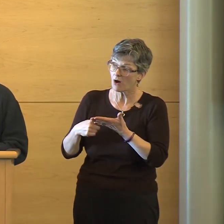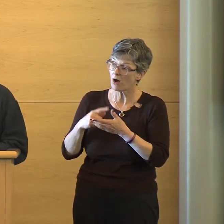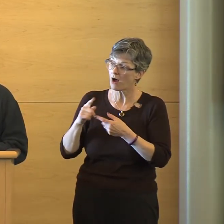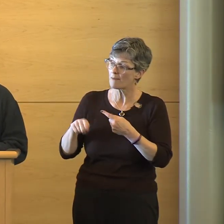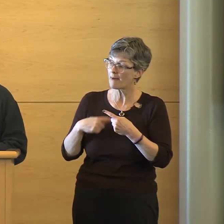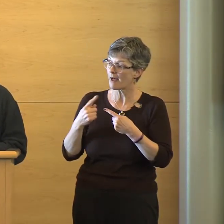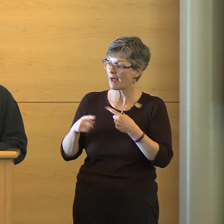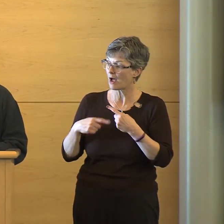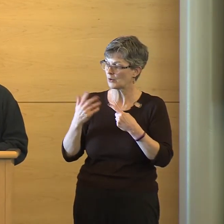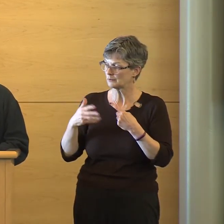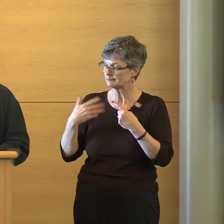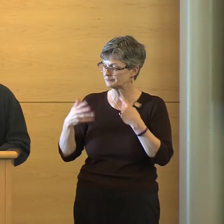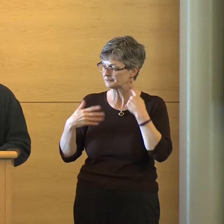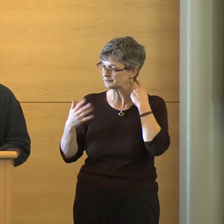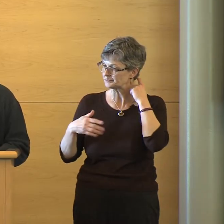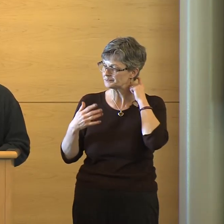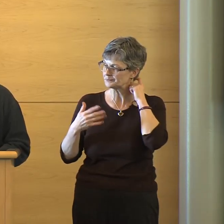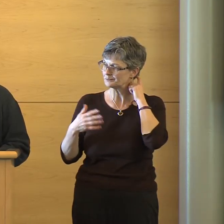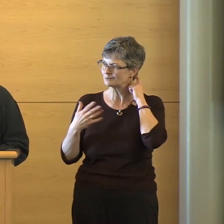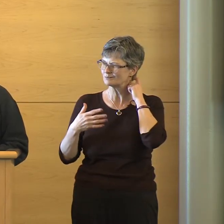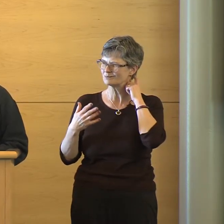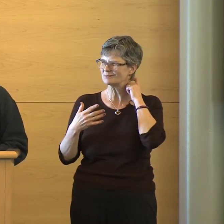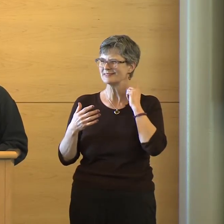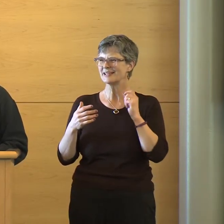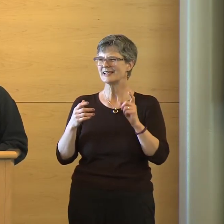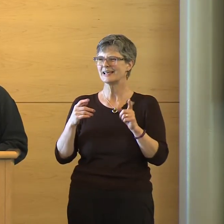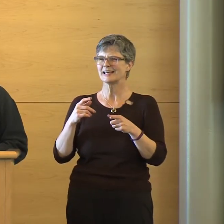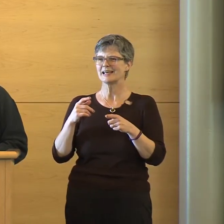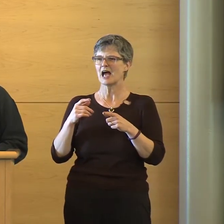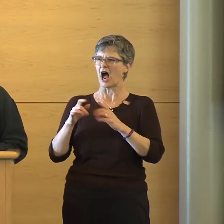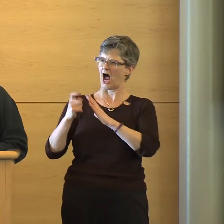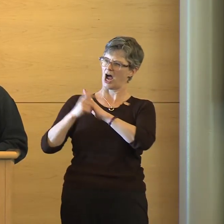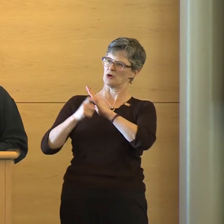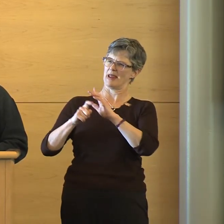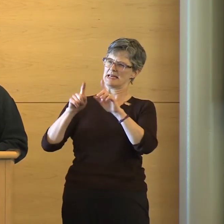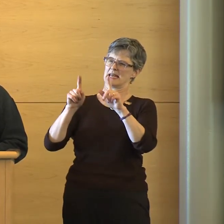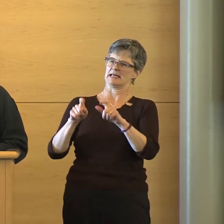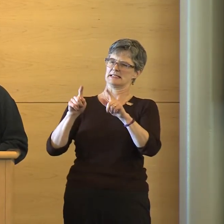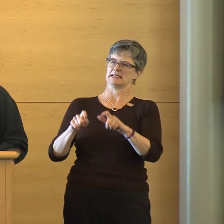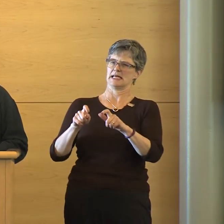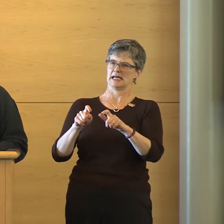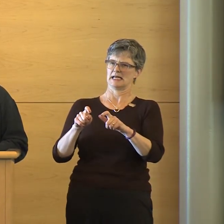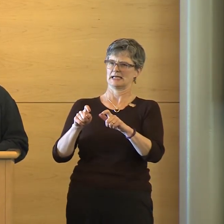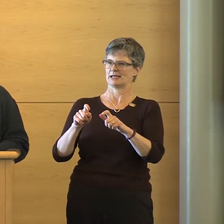And another question in the back. Here comes the microphone.